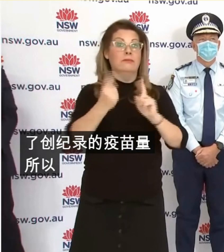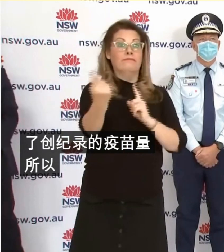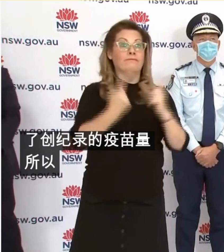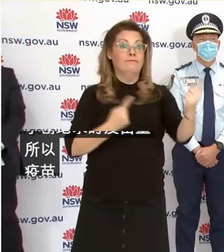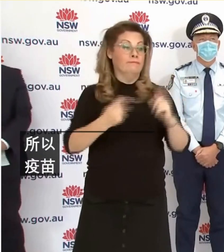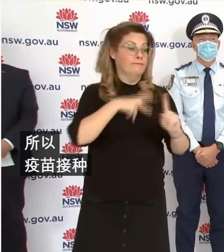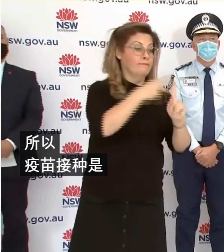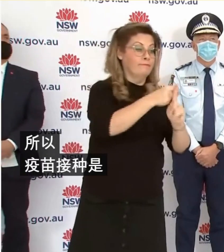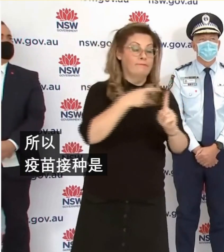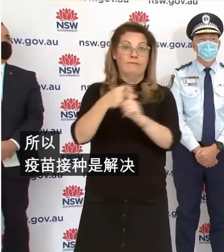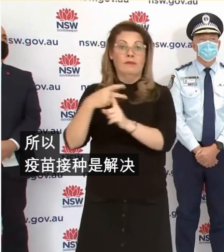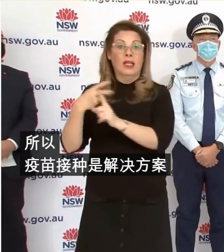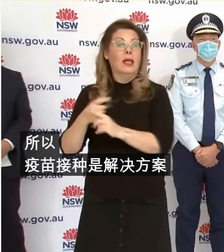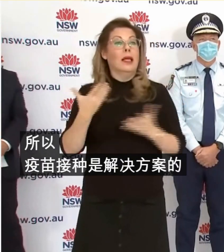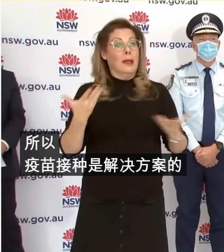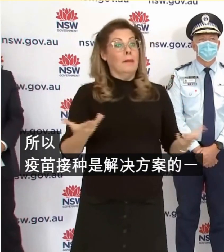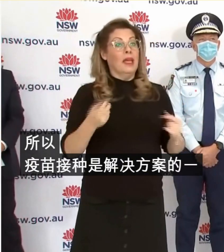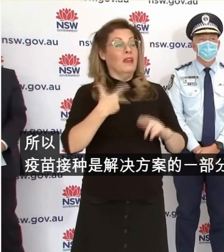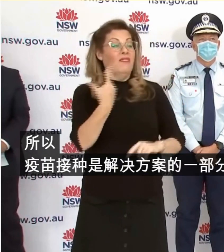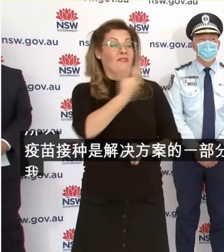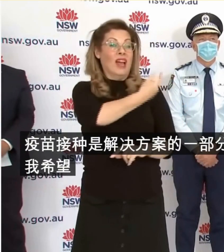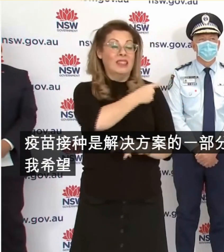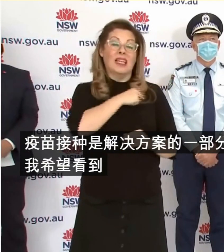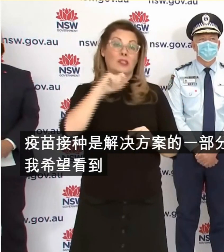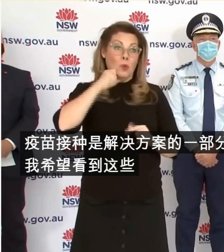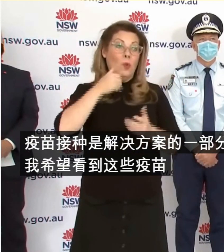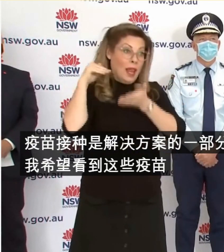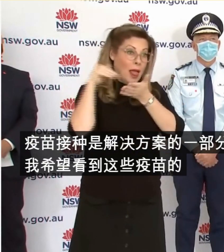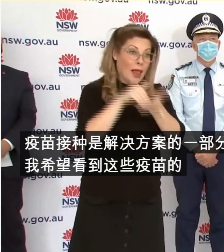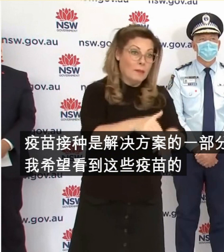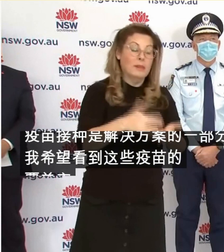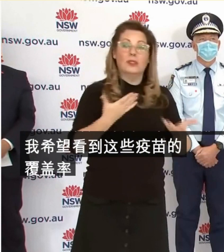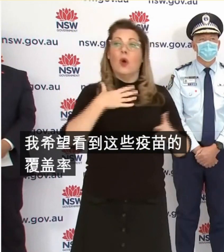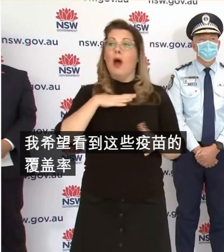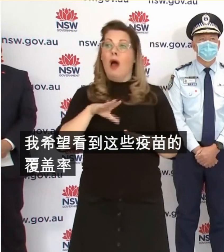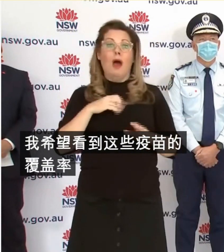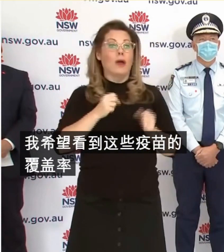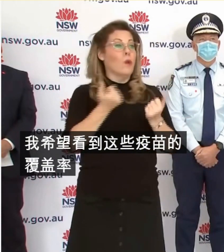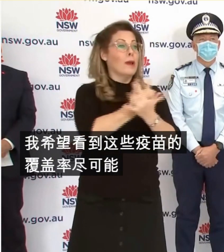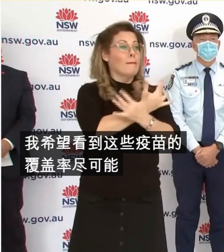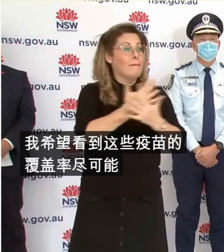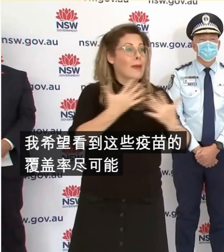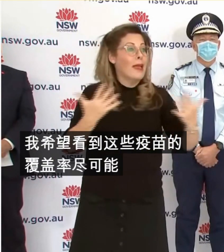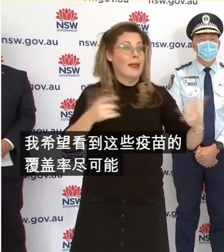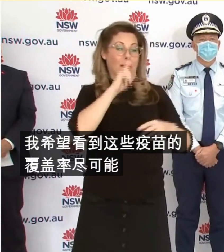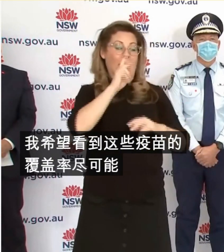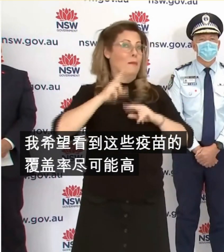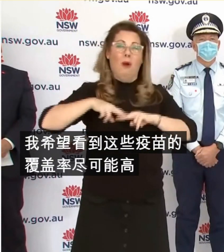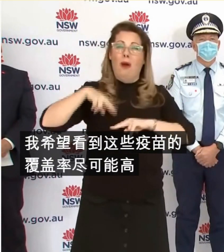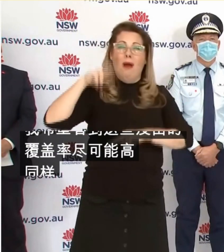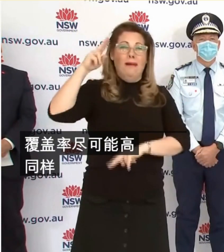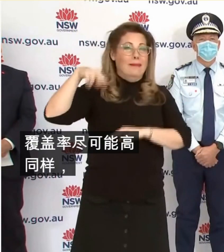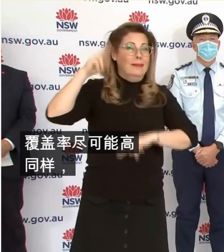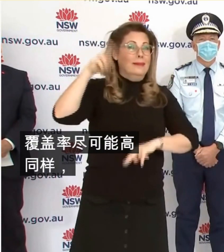So vaccination is part of the solution, and I want to see those vaccine coverage rates get up as high as